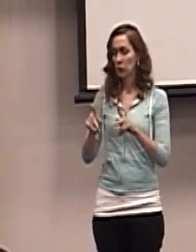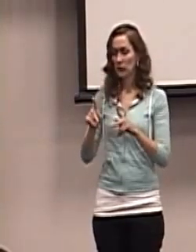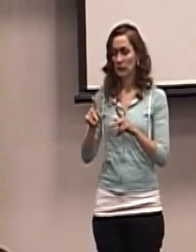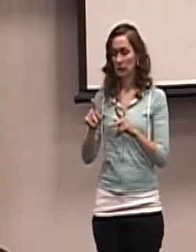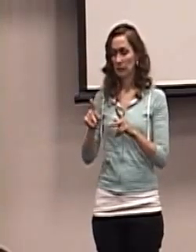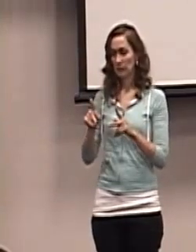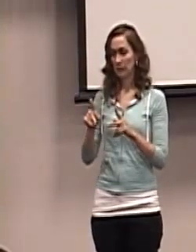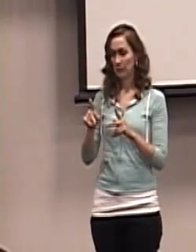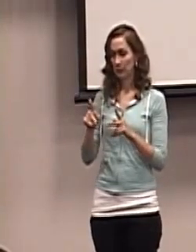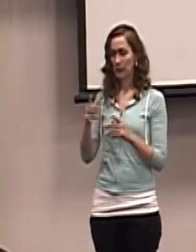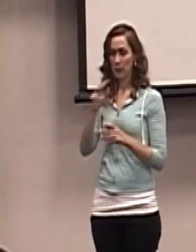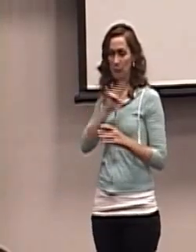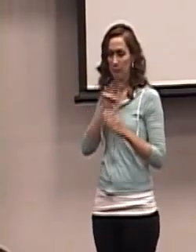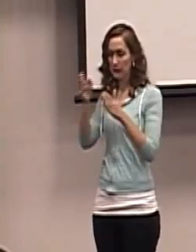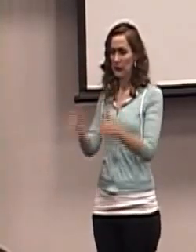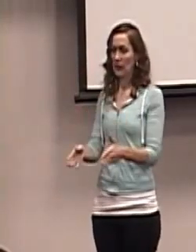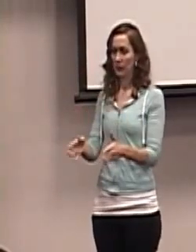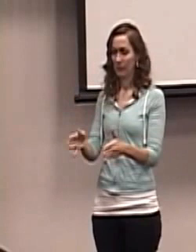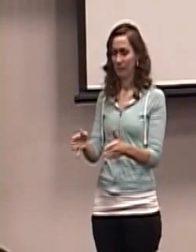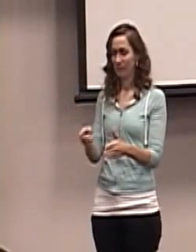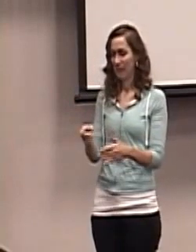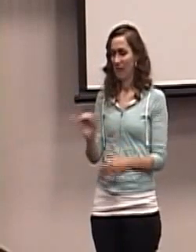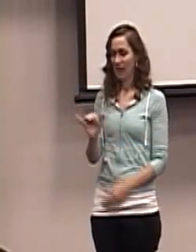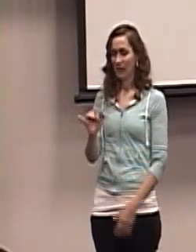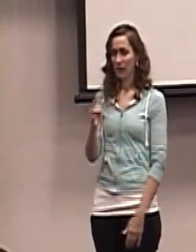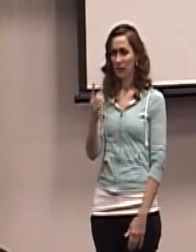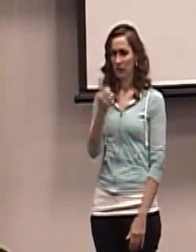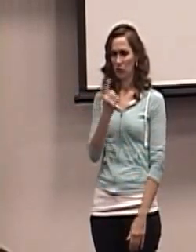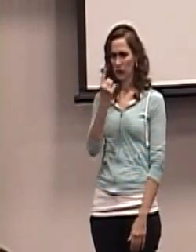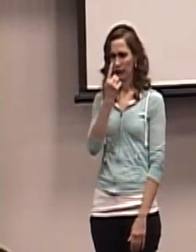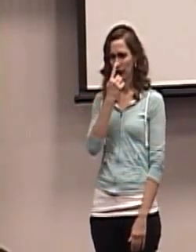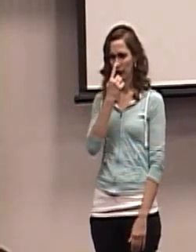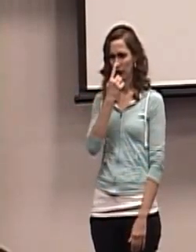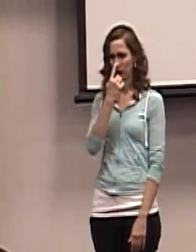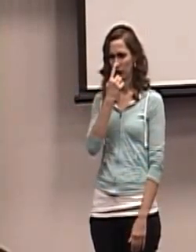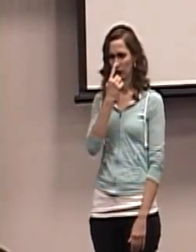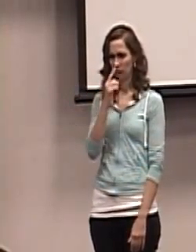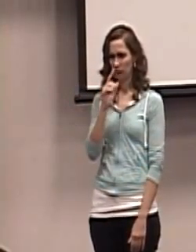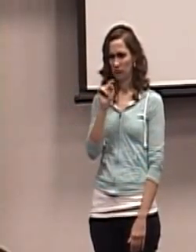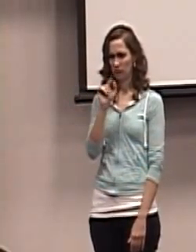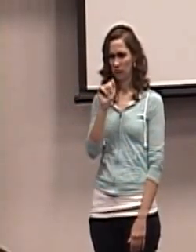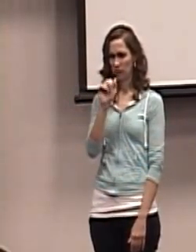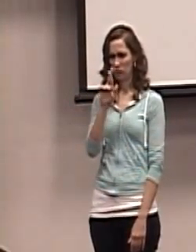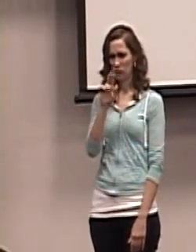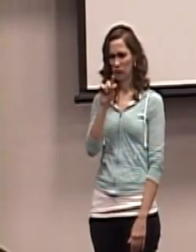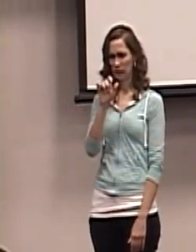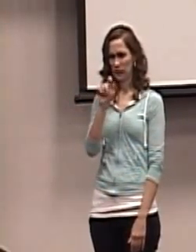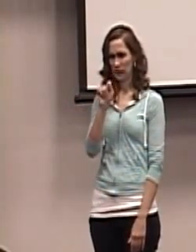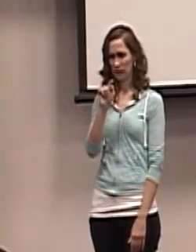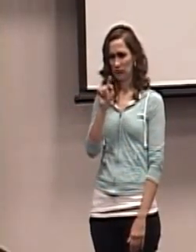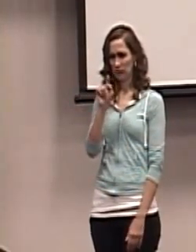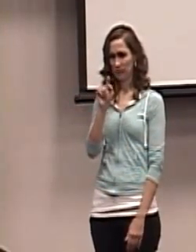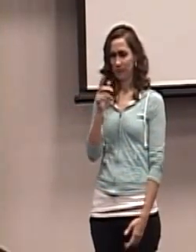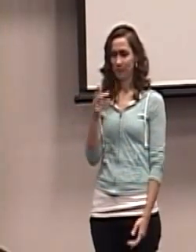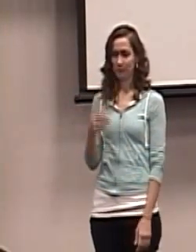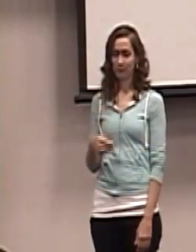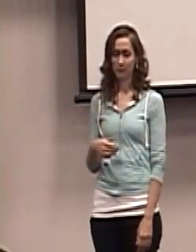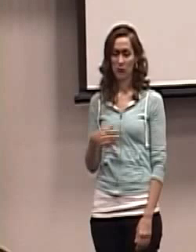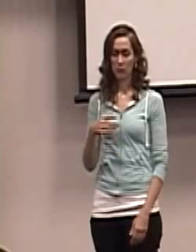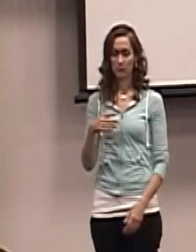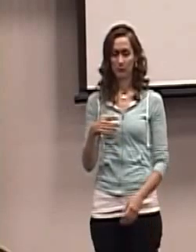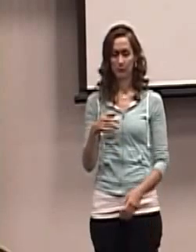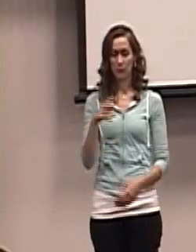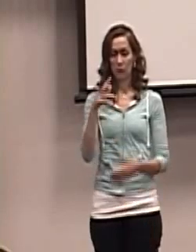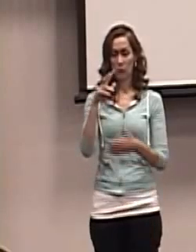it's almost like they're targeted, and I think that's unfortunate. As he read just a few moments ago in